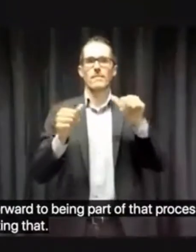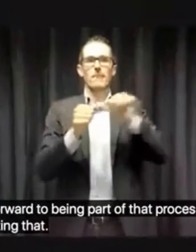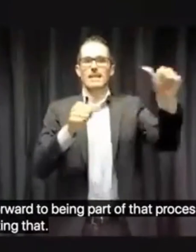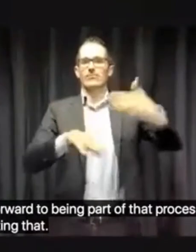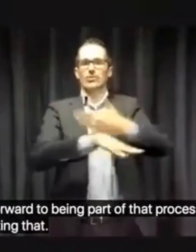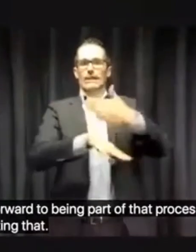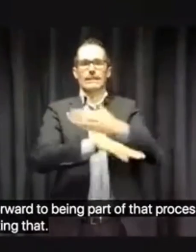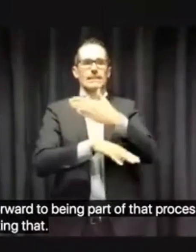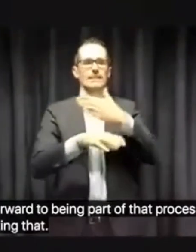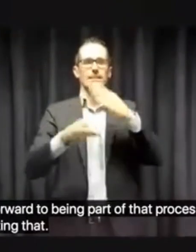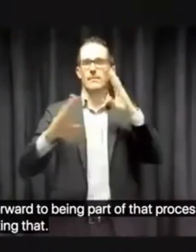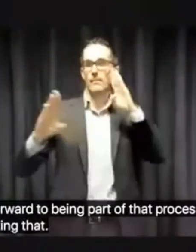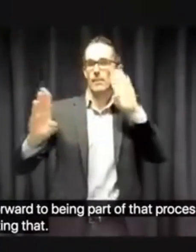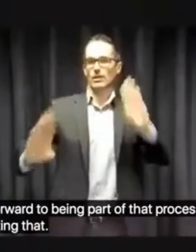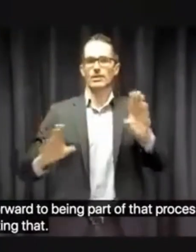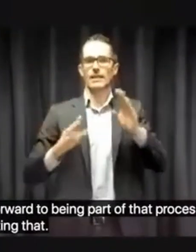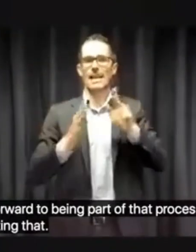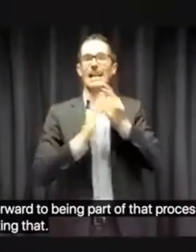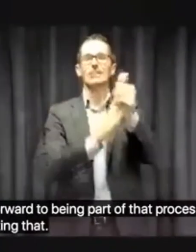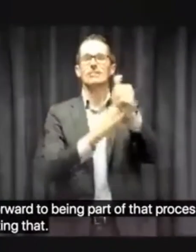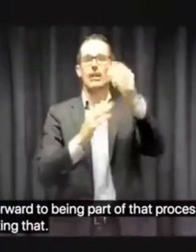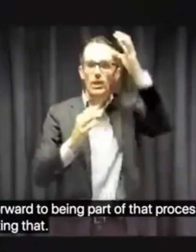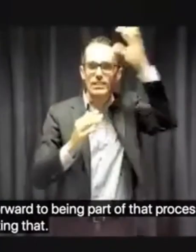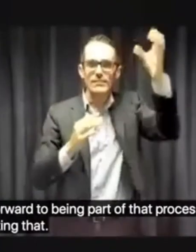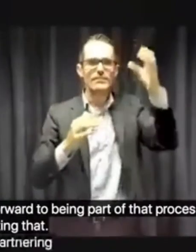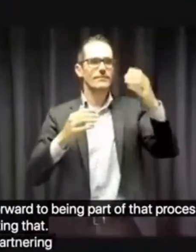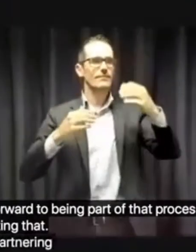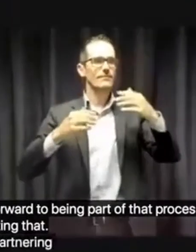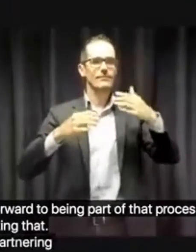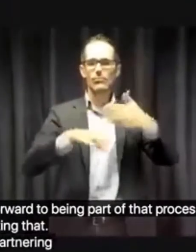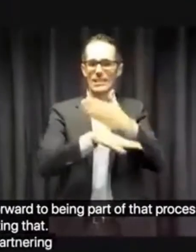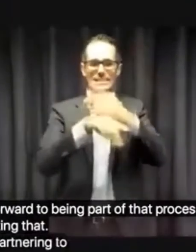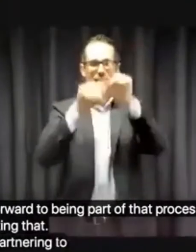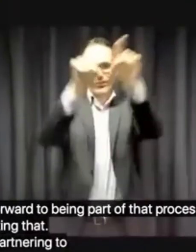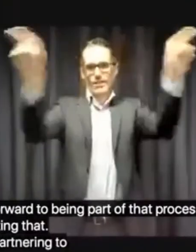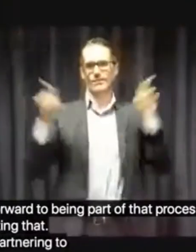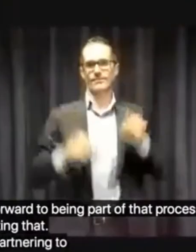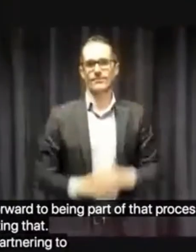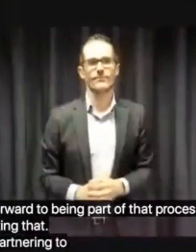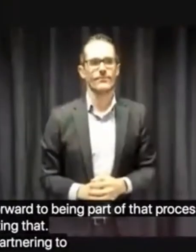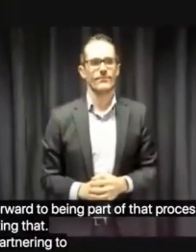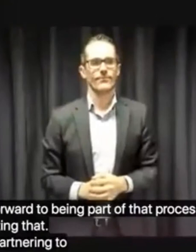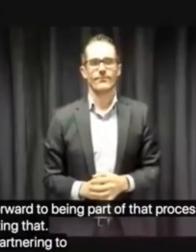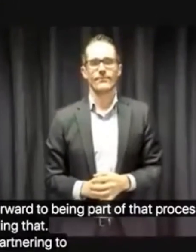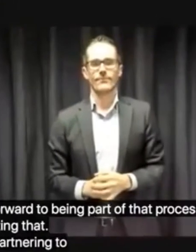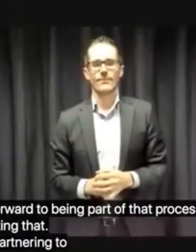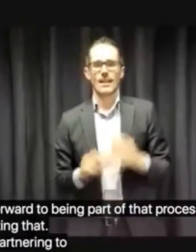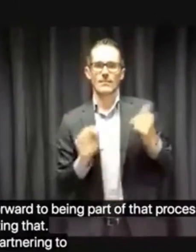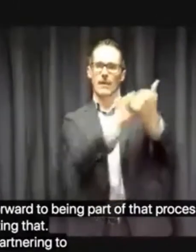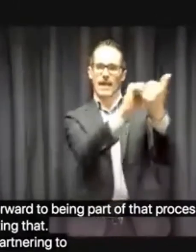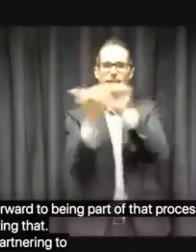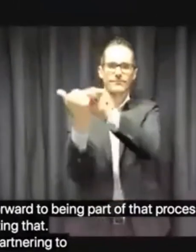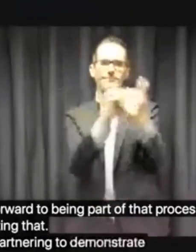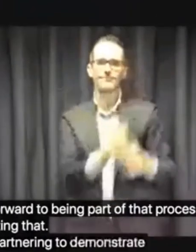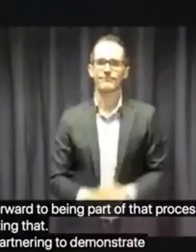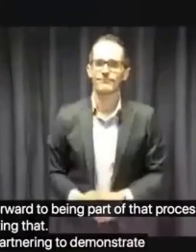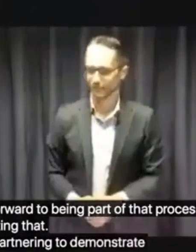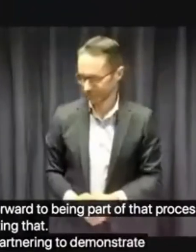can benefit from best practice that occurs out there in contemporary leadership concepts and practices that currently do